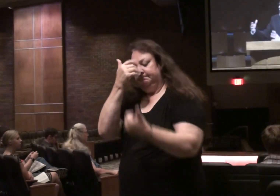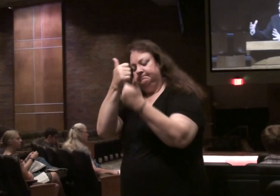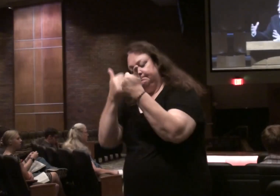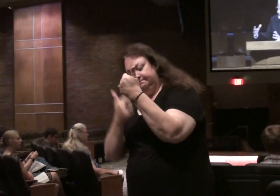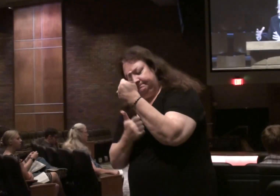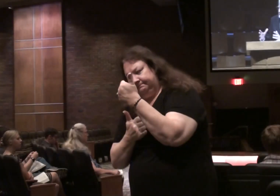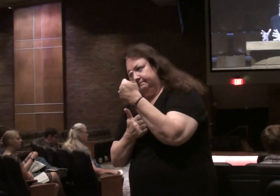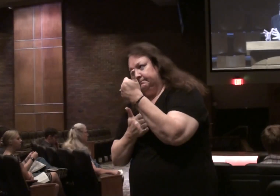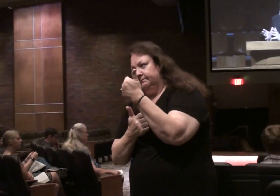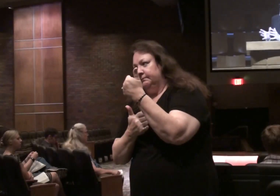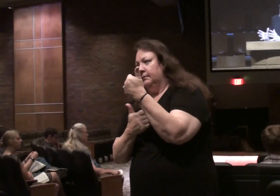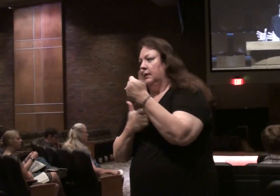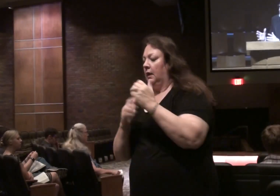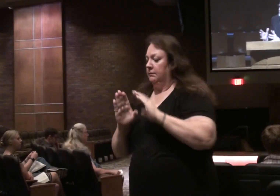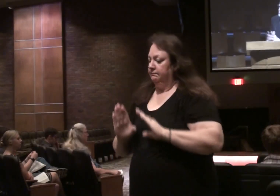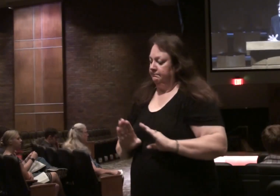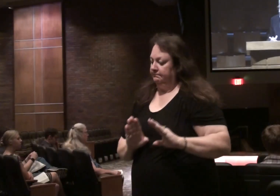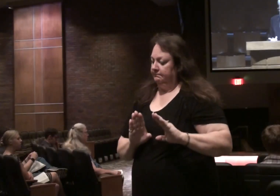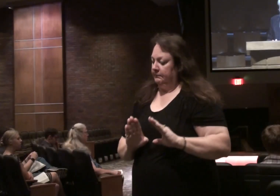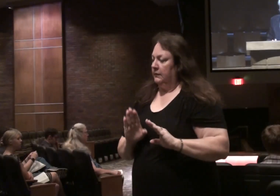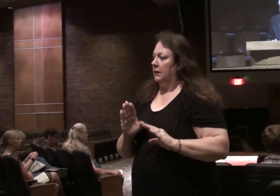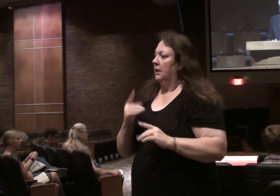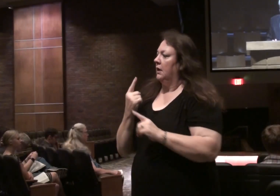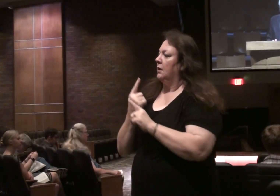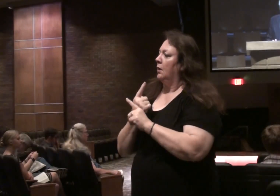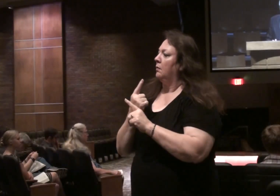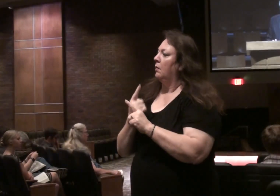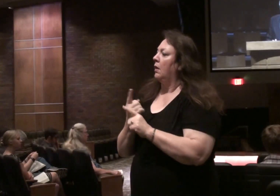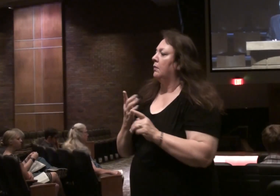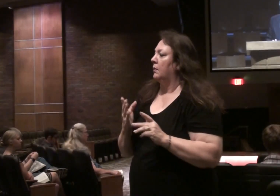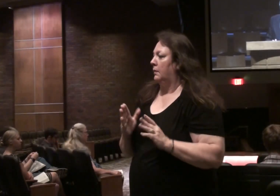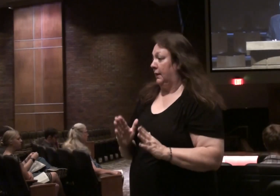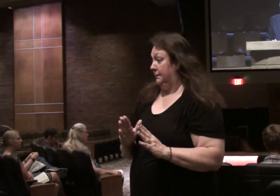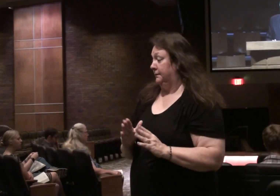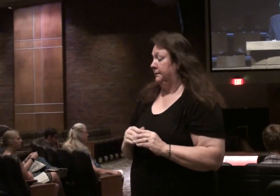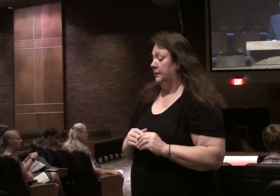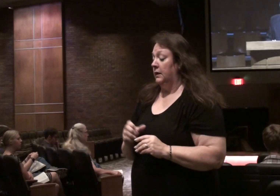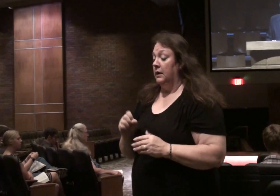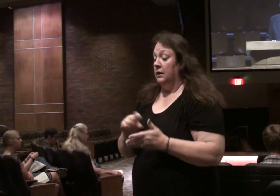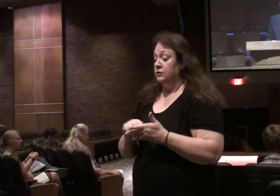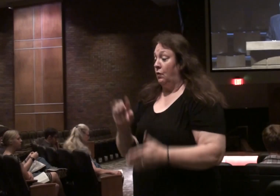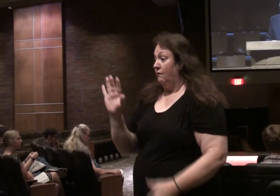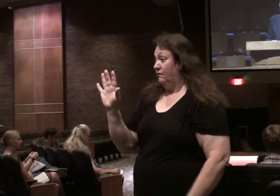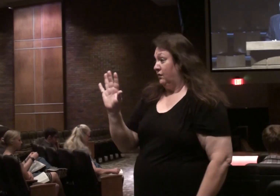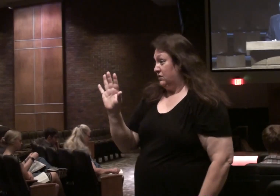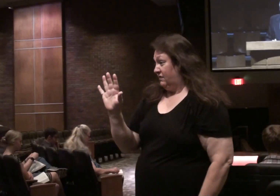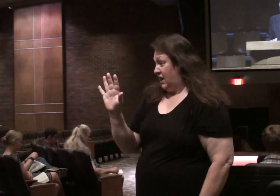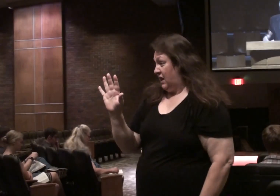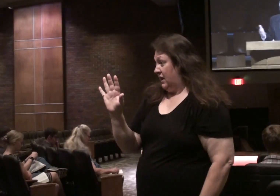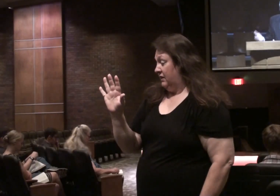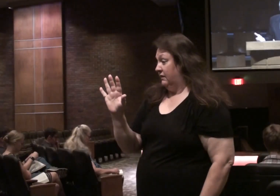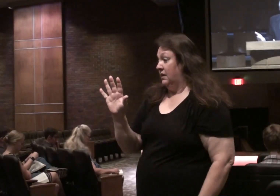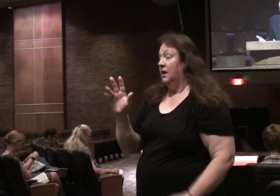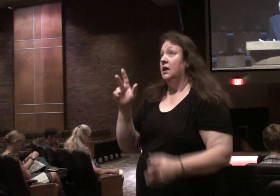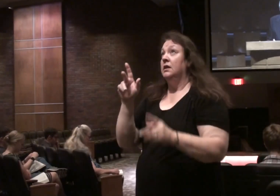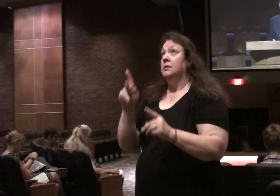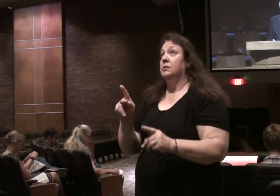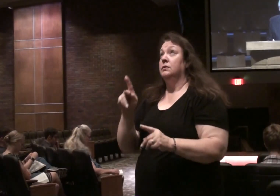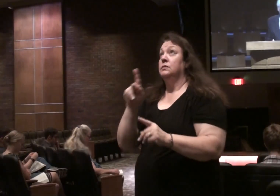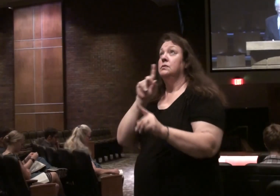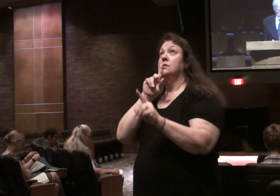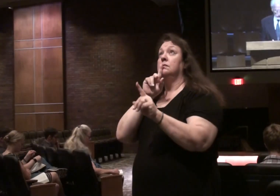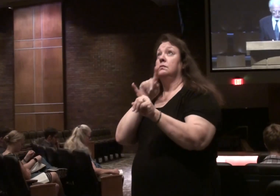authority and conducting ourselves wisely. So in verse 5 he said, "He who keeps a royal